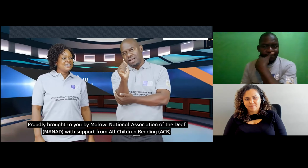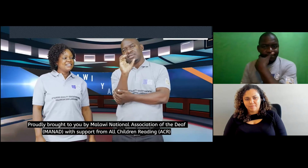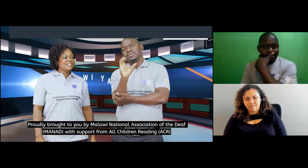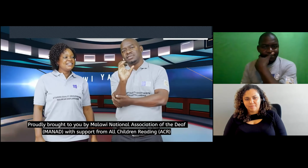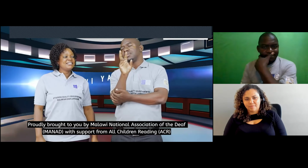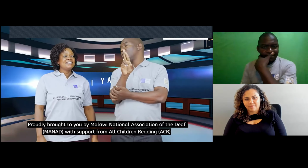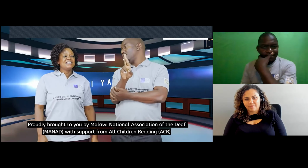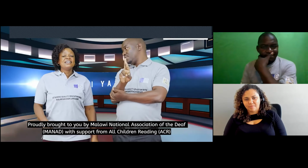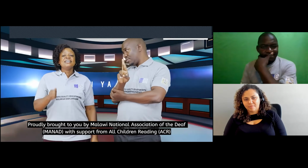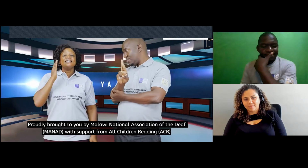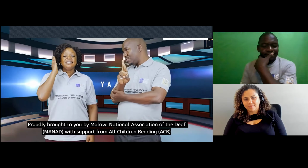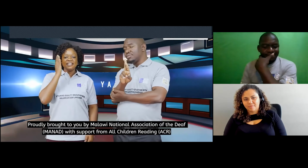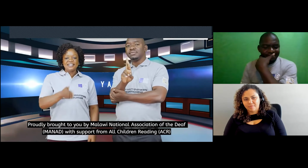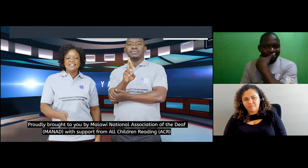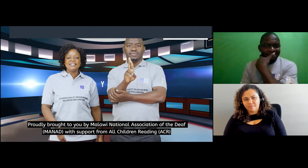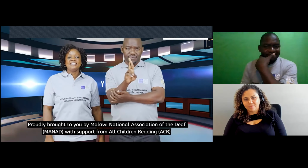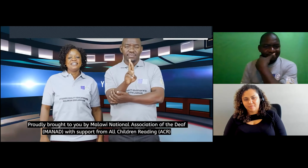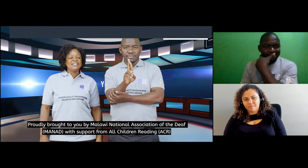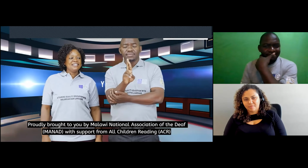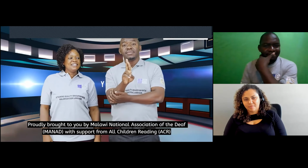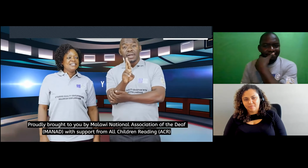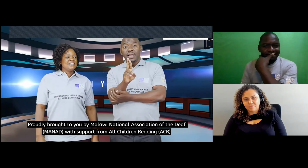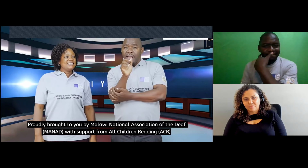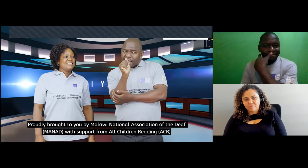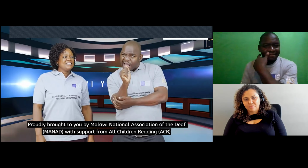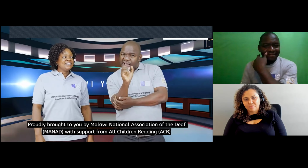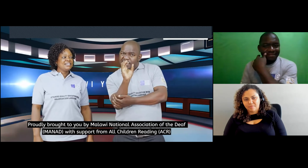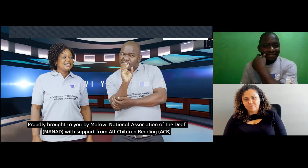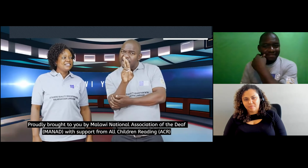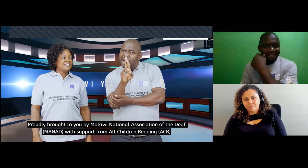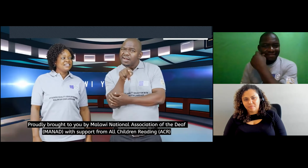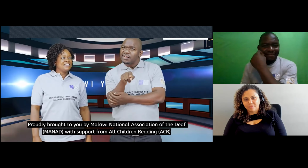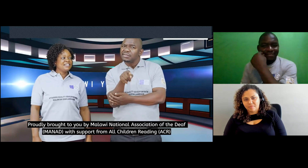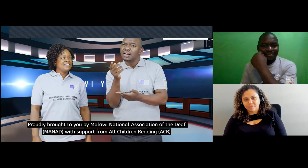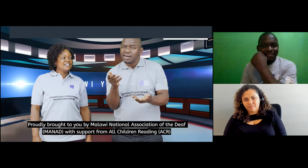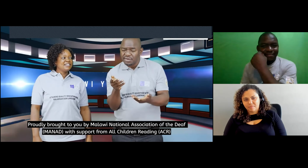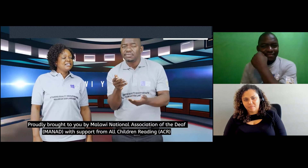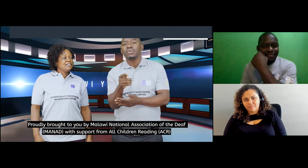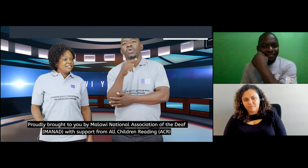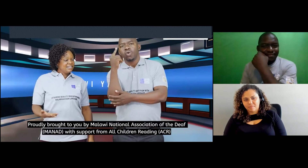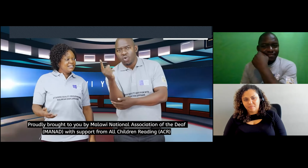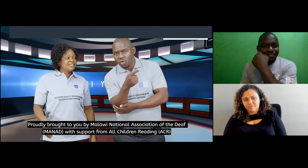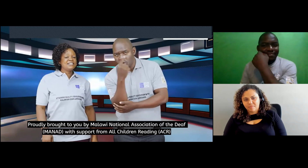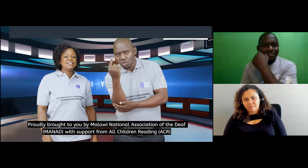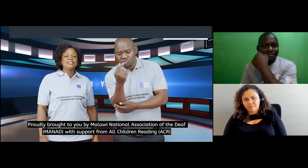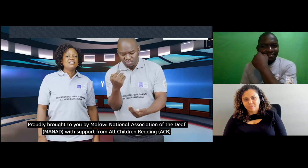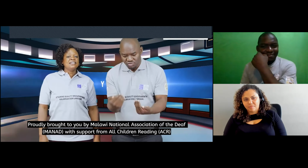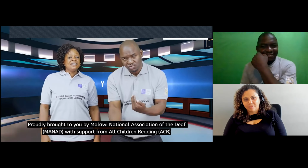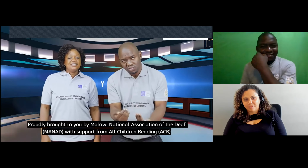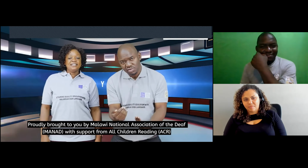Malawi National Association of the Deaf, MANAD, ndi thandizo lochokera ku bungwe la All Children